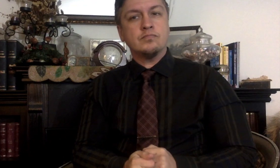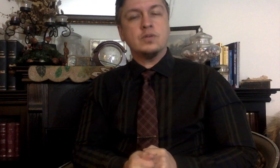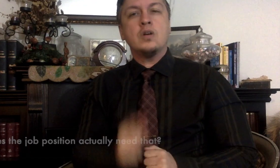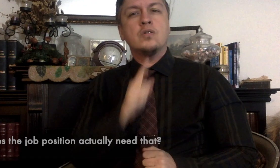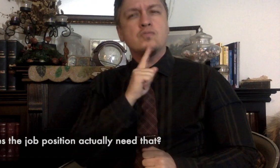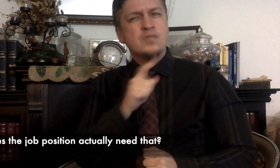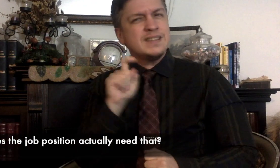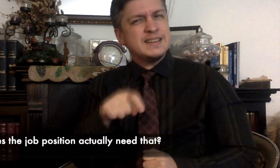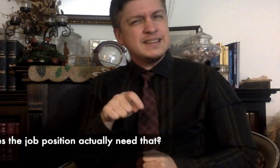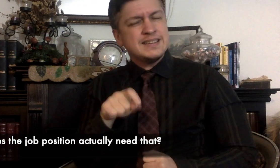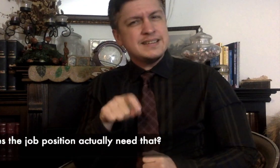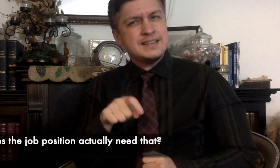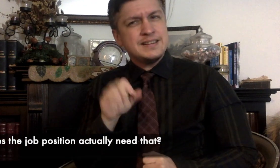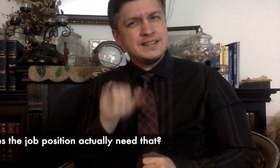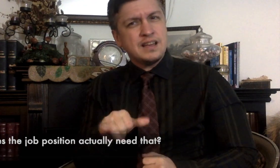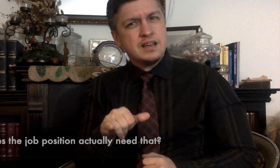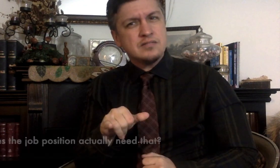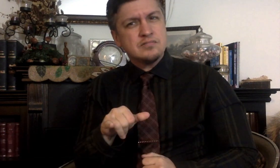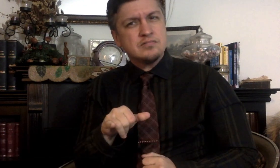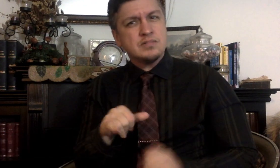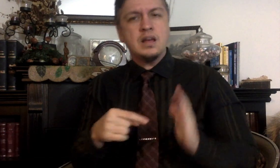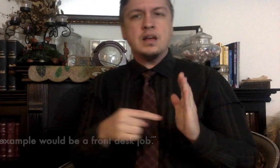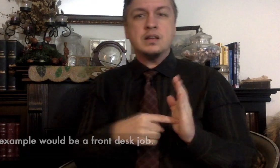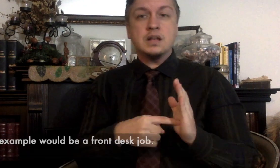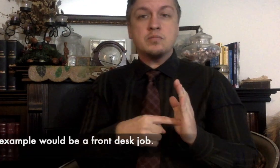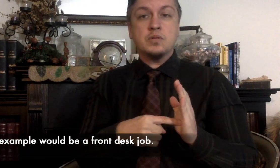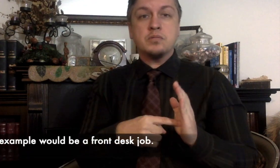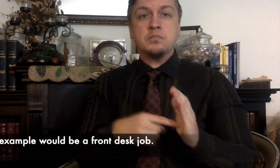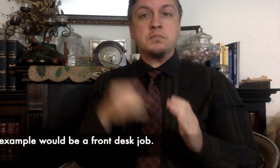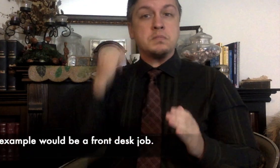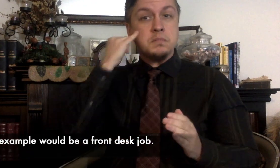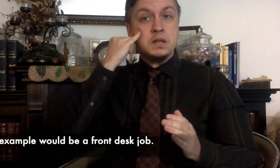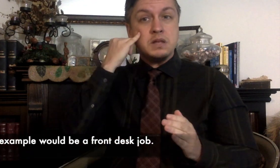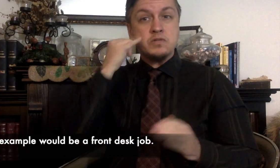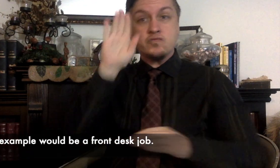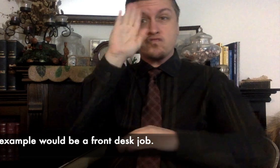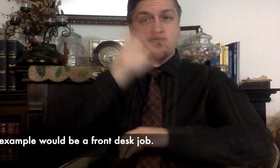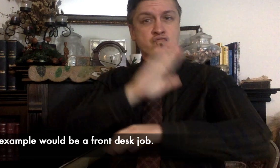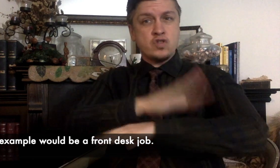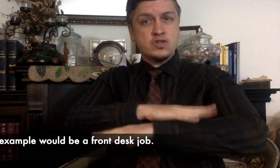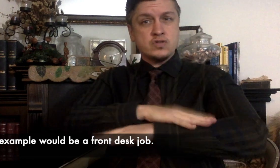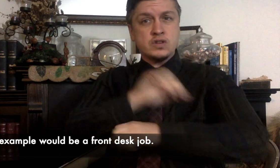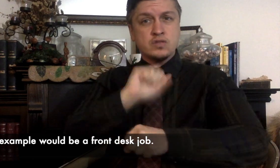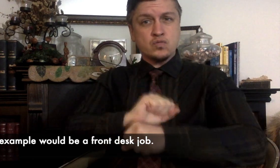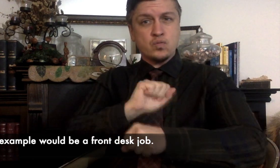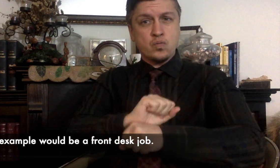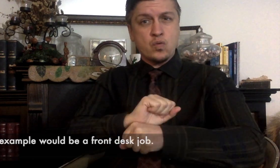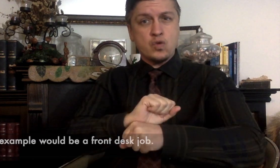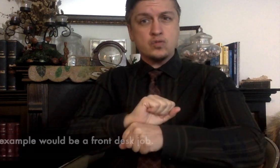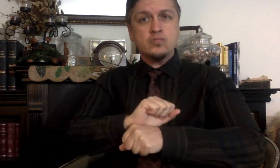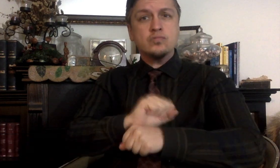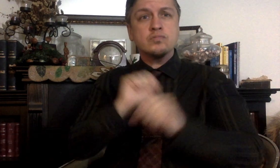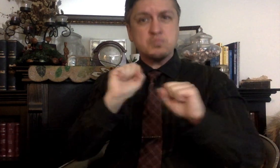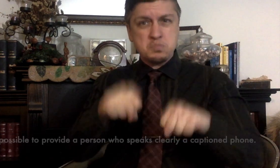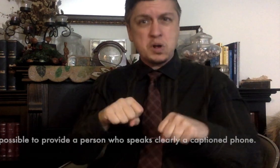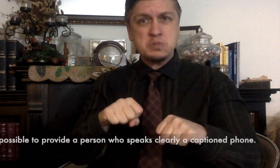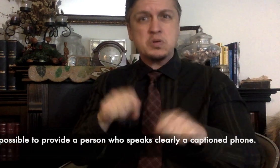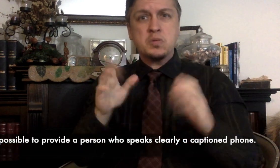English, does the job actually require that? An example would be a front desk job. It